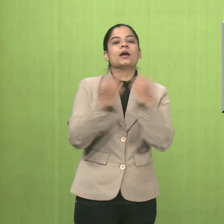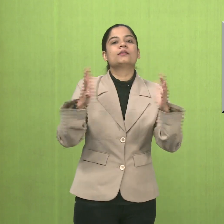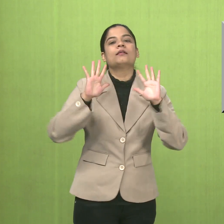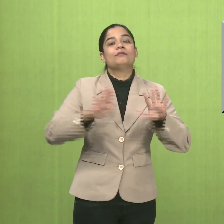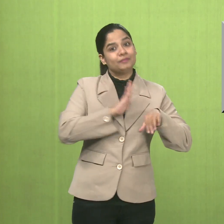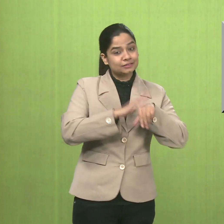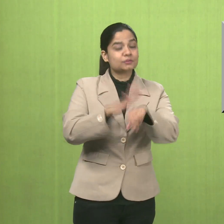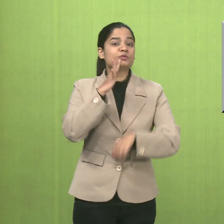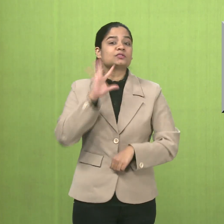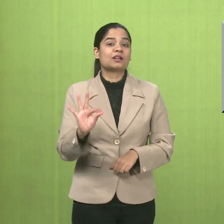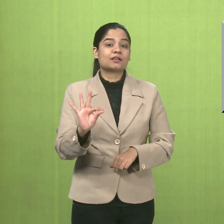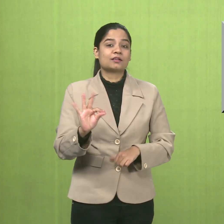It's a harsh reality.